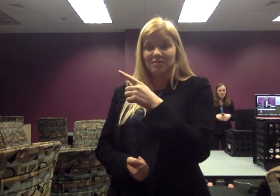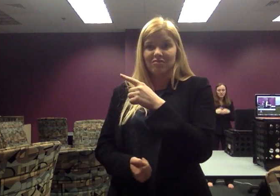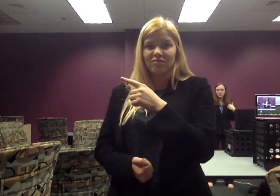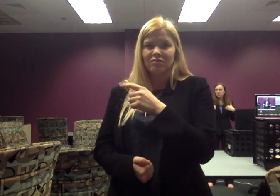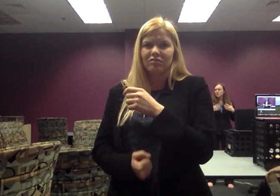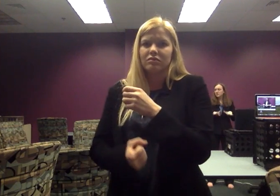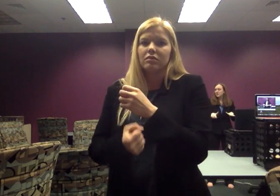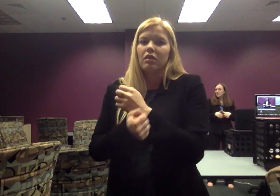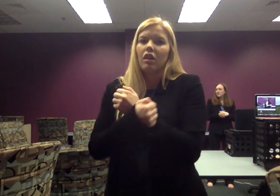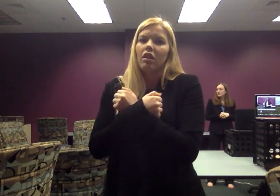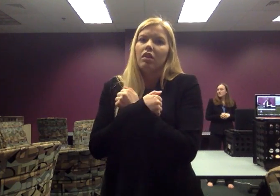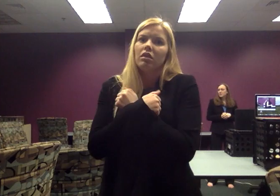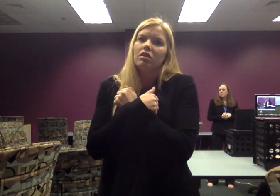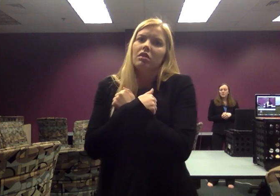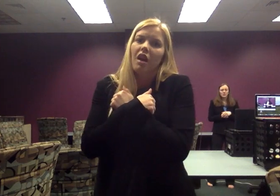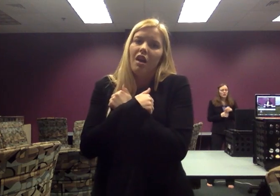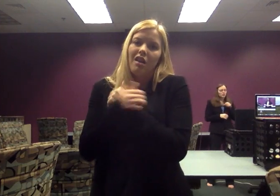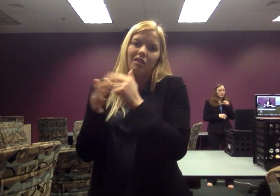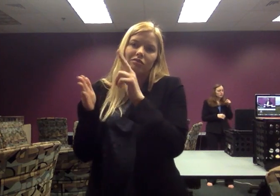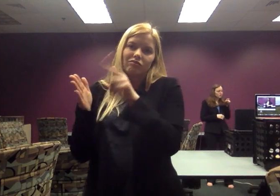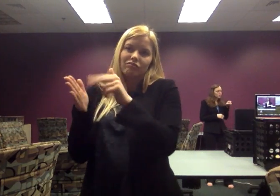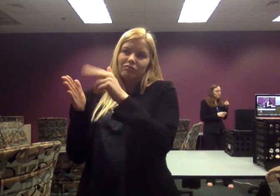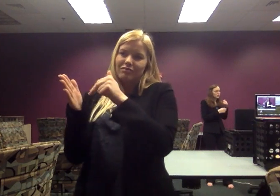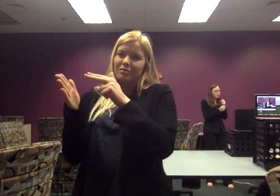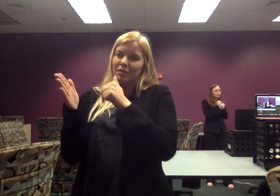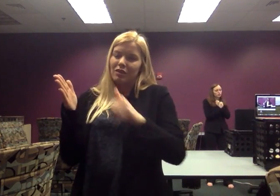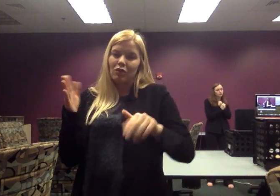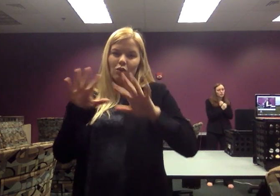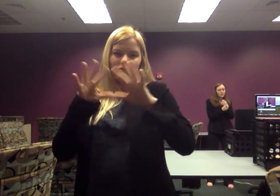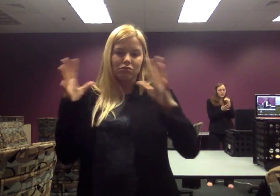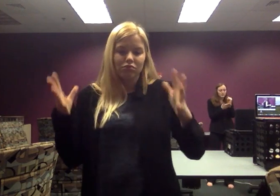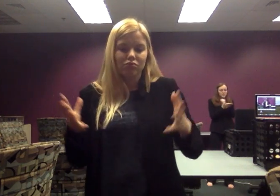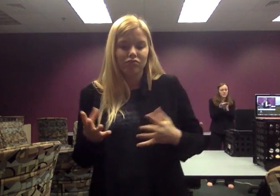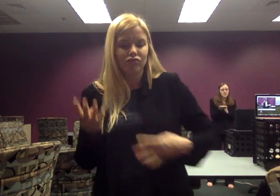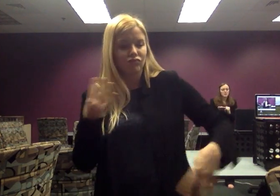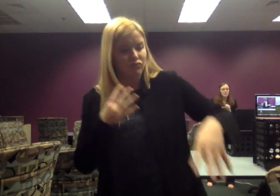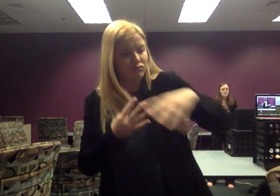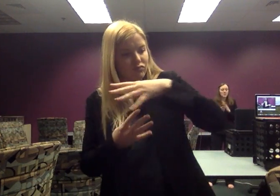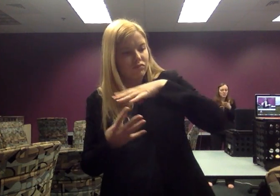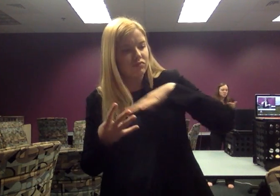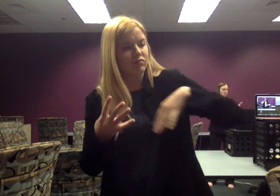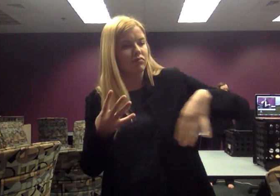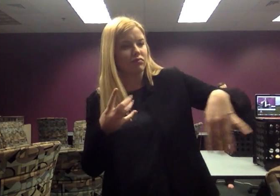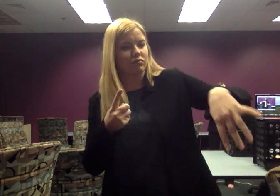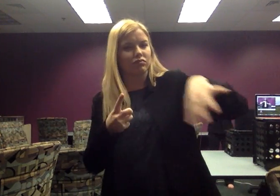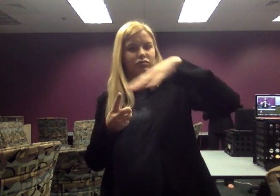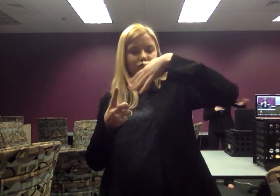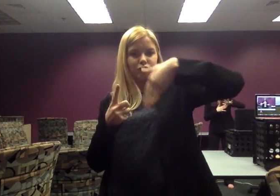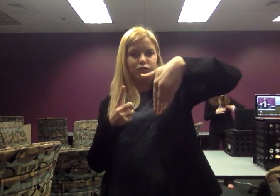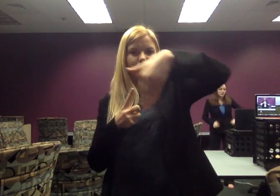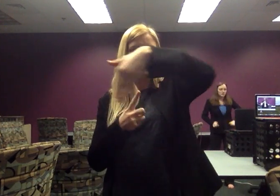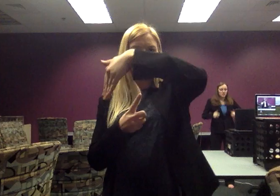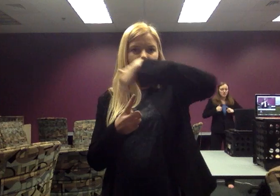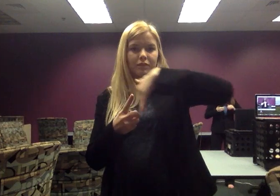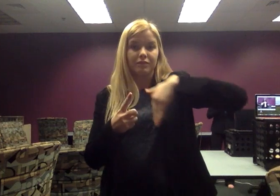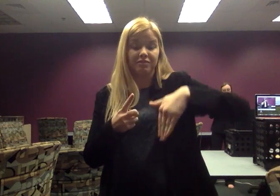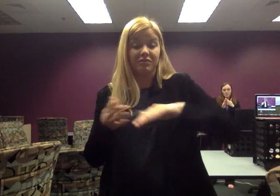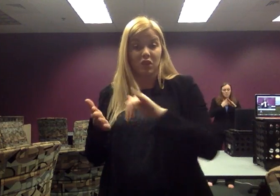the things that were around her. When she was in New York, she painted about the big city. And we have